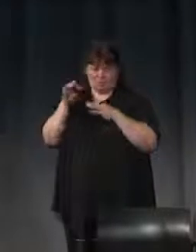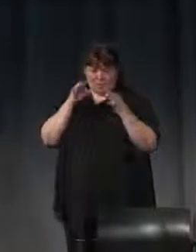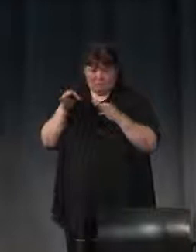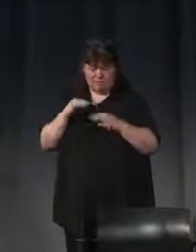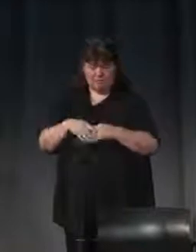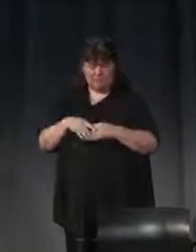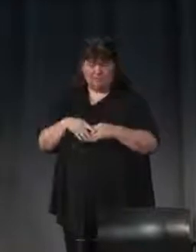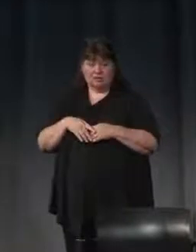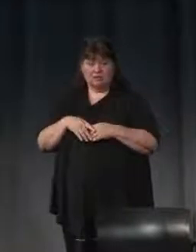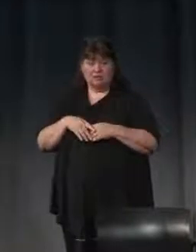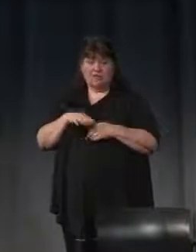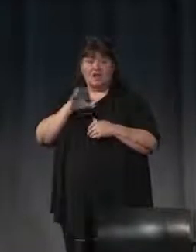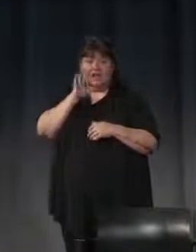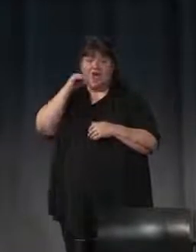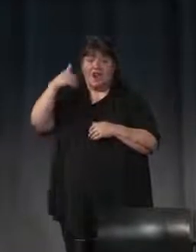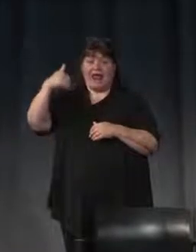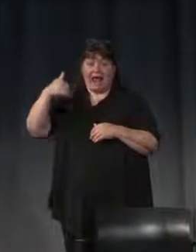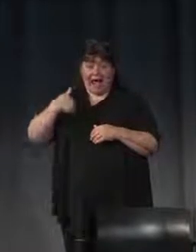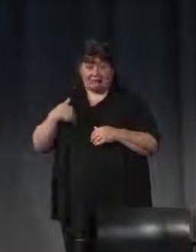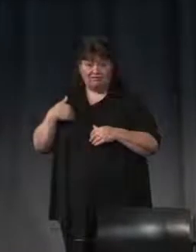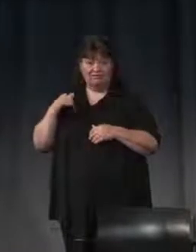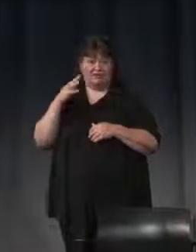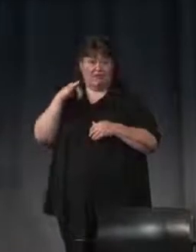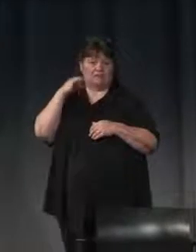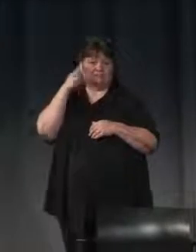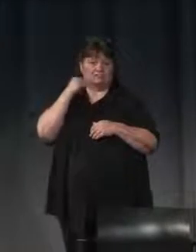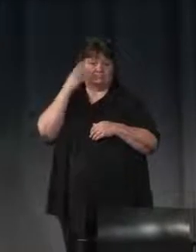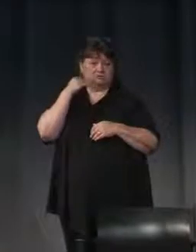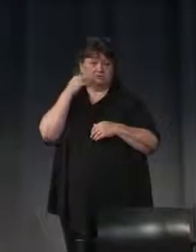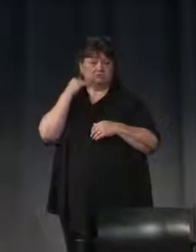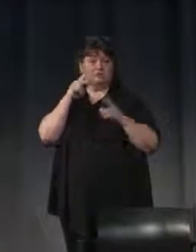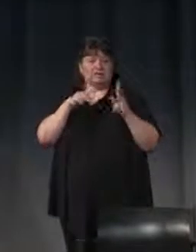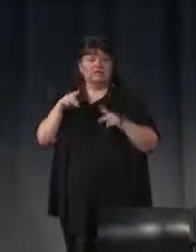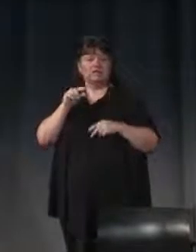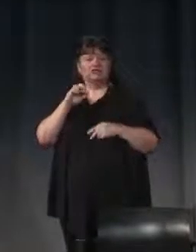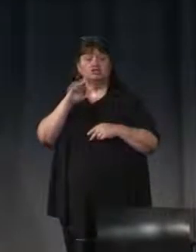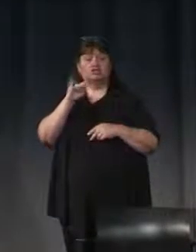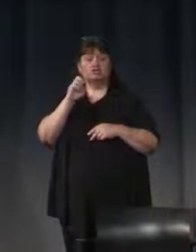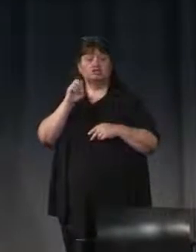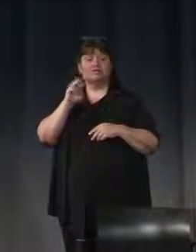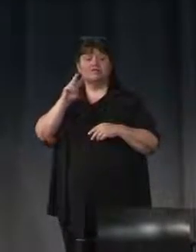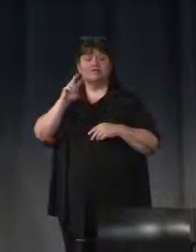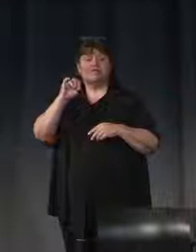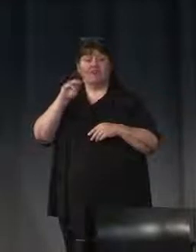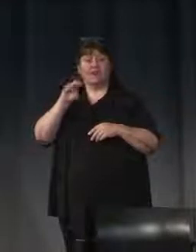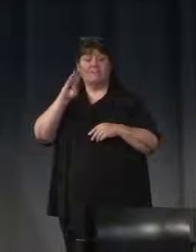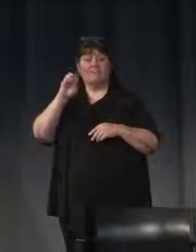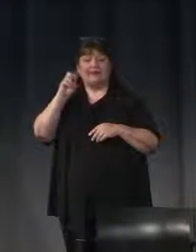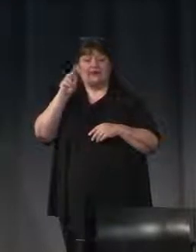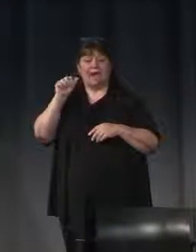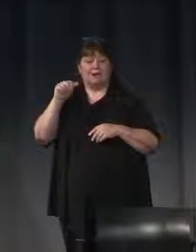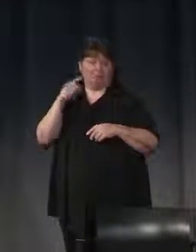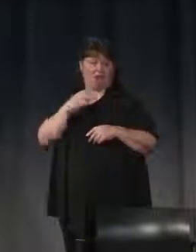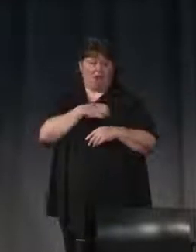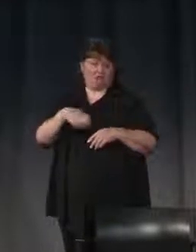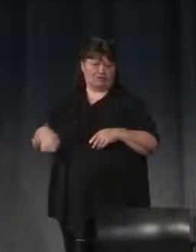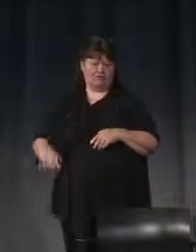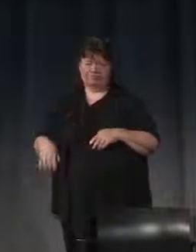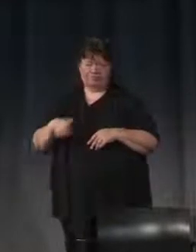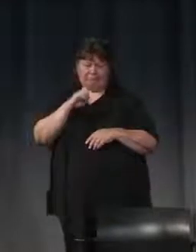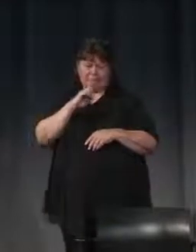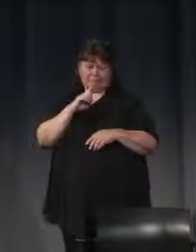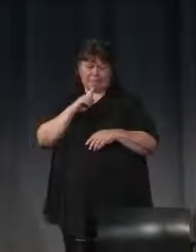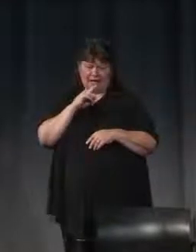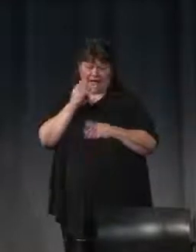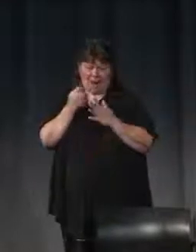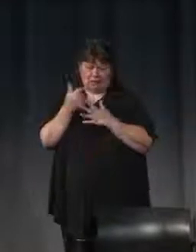the deprivation experiments, I guess, would be something like what George von Bekeschi, who was at Harvard, and they're not exactly deprivation, but he